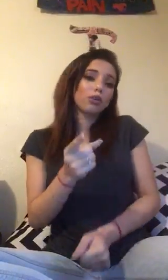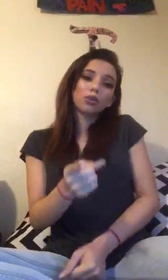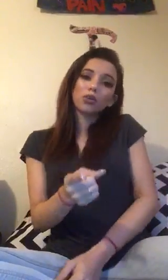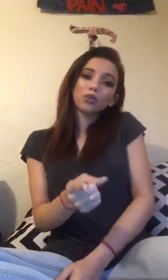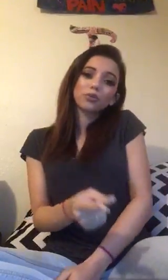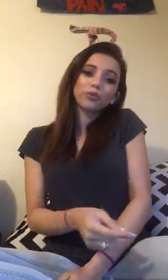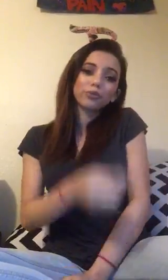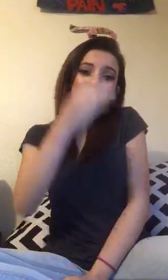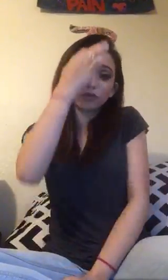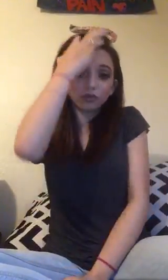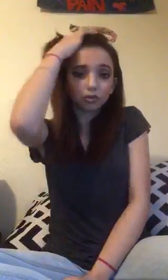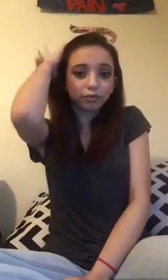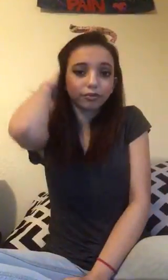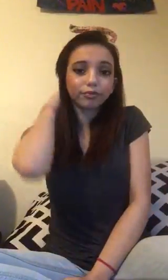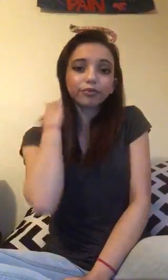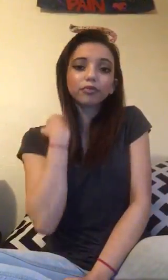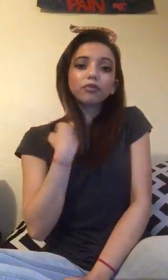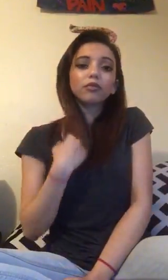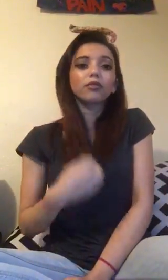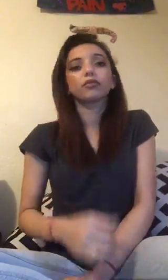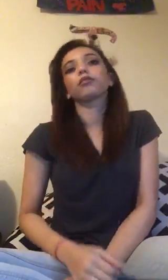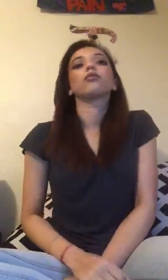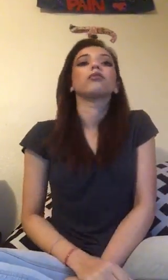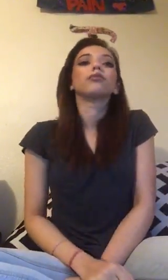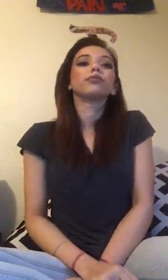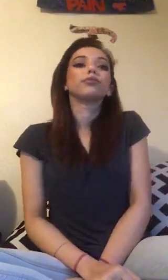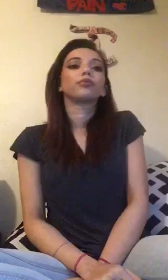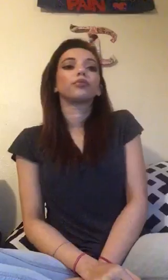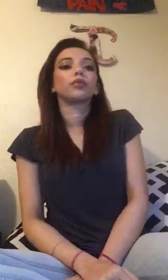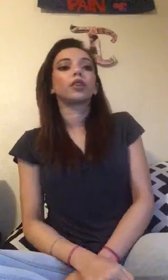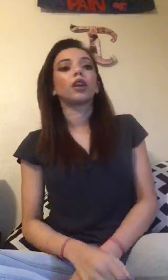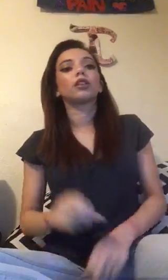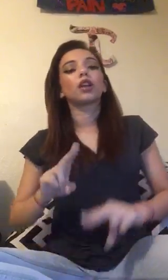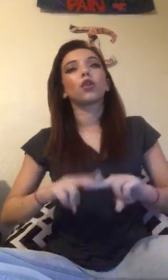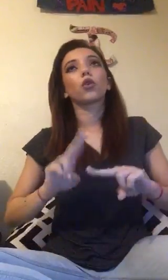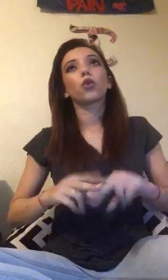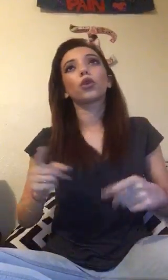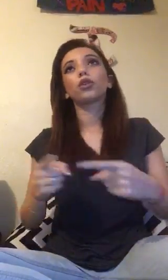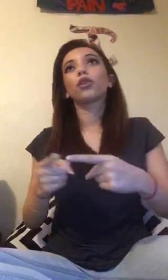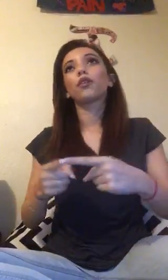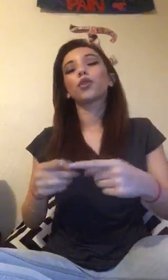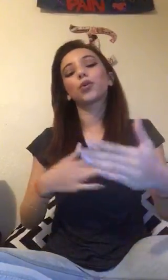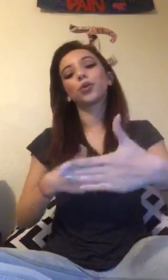with you. Hey, yeah, hey, yeah, hey, yeah. Sat in the corner of the room.